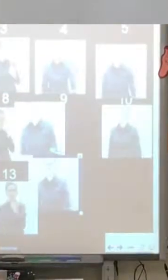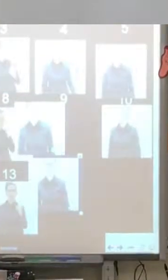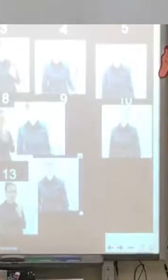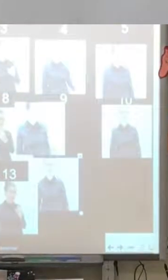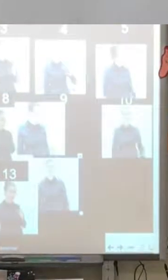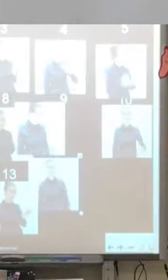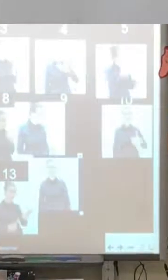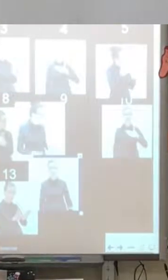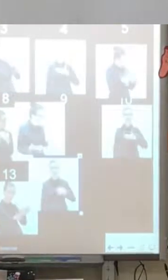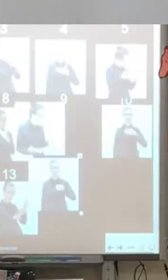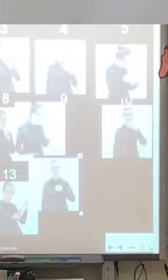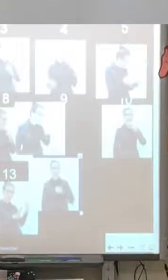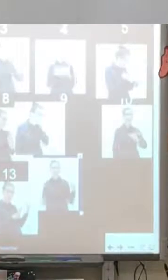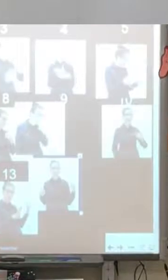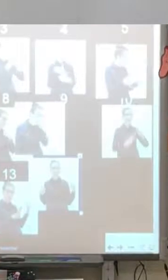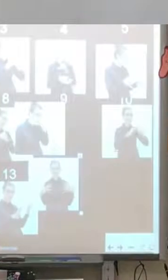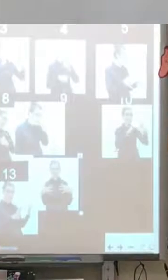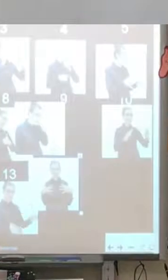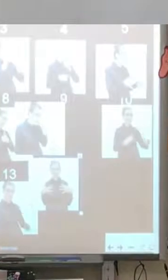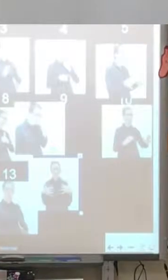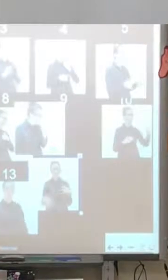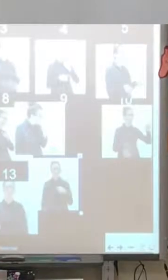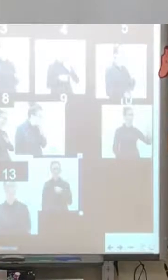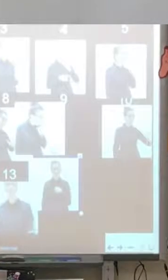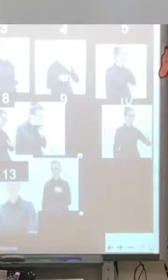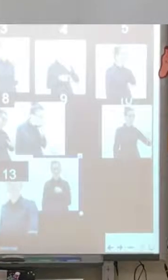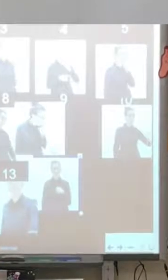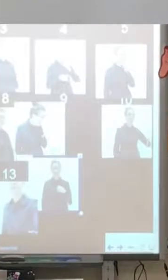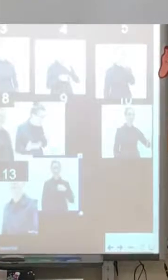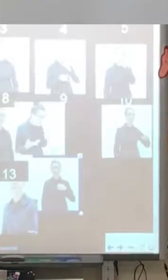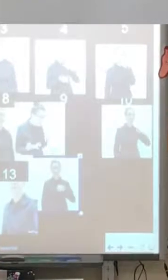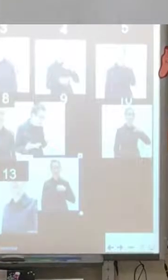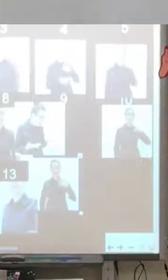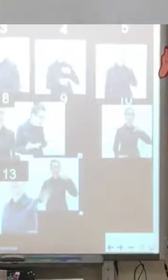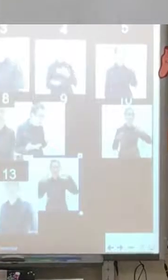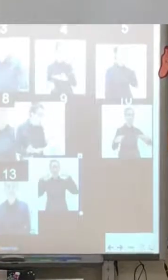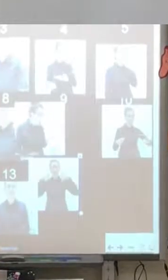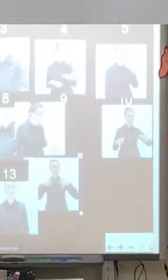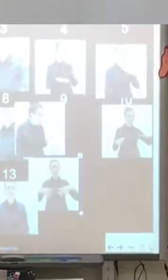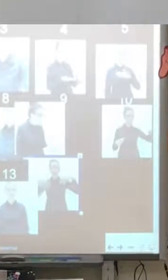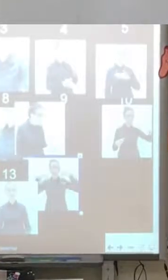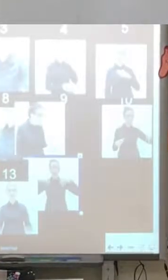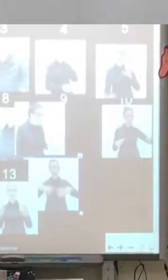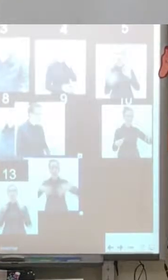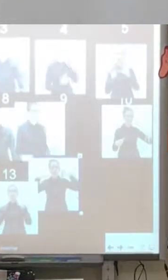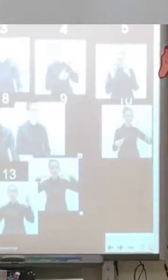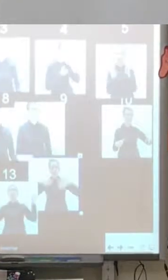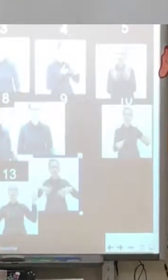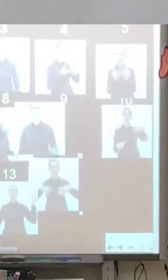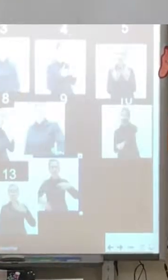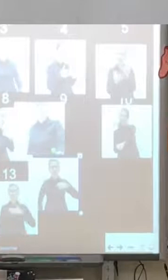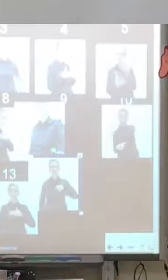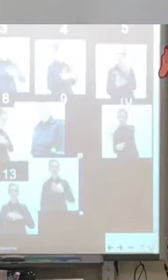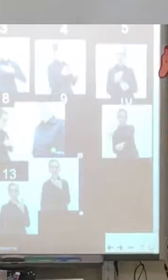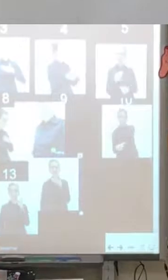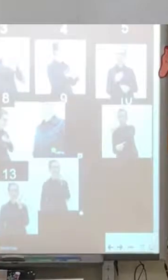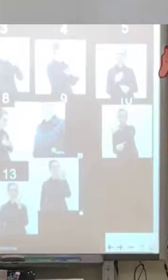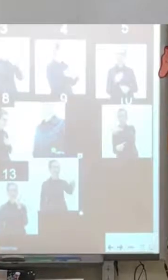the door. Yeah. No, okay, watch. She's walking and she's opening doors, Yeah, but she trying can't to, open- and she's trying to